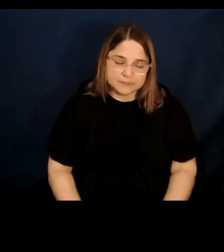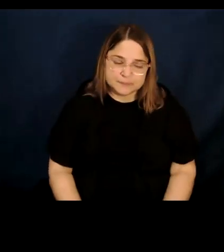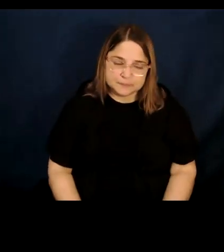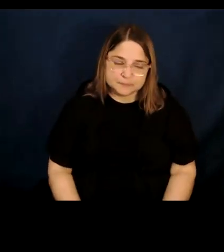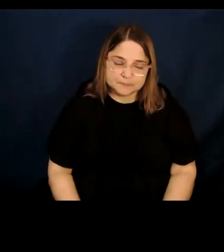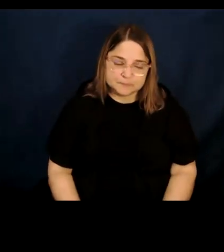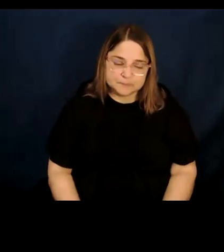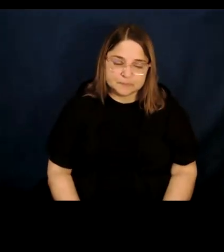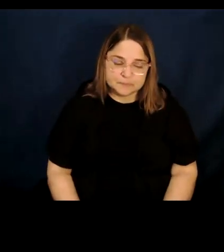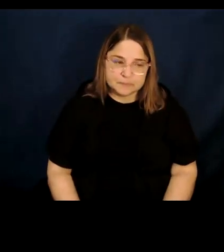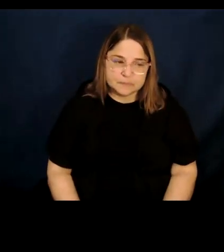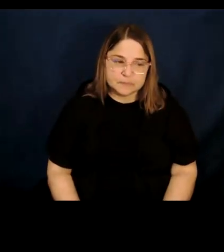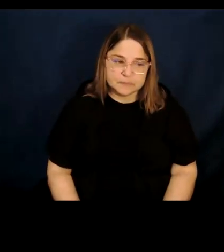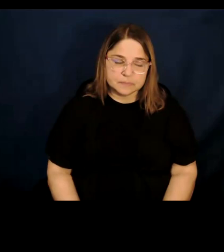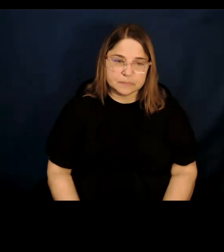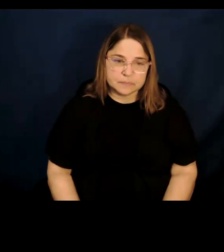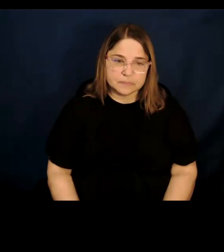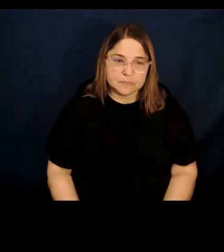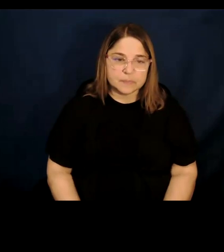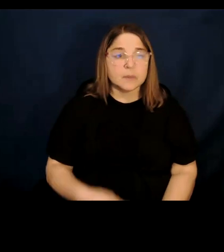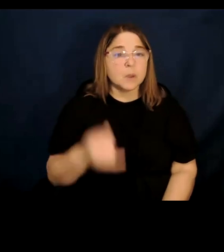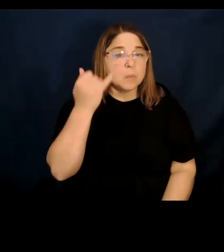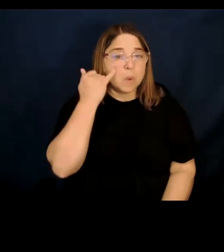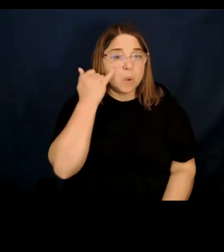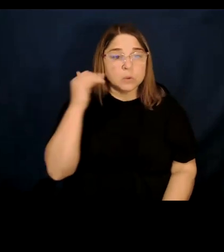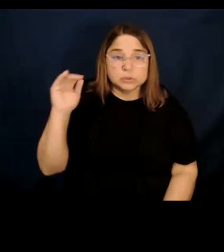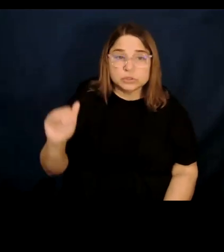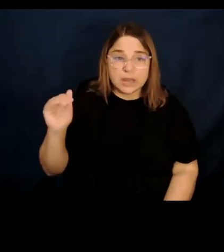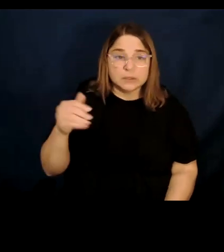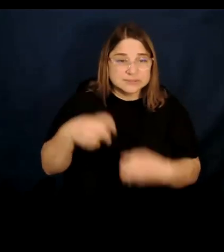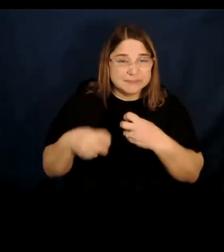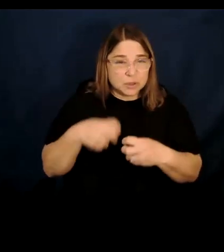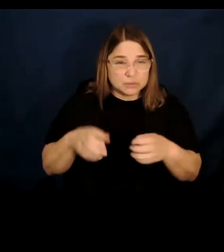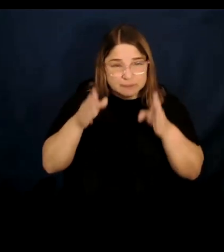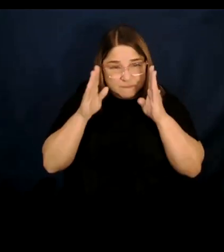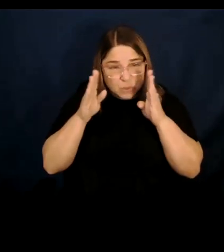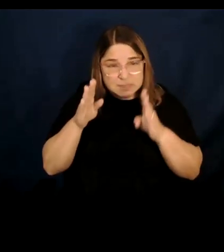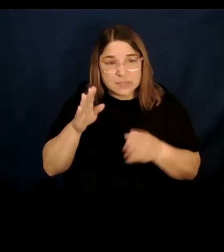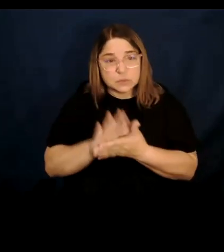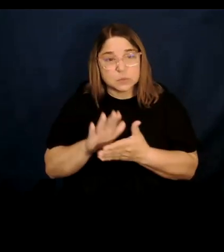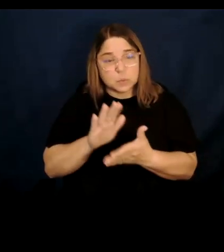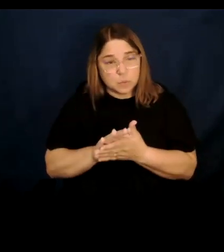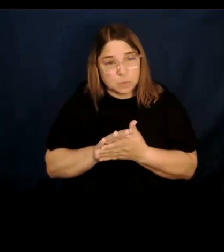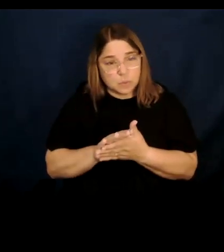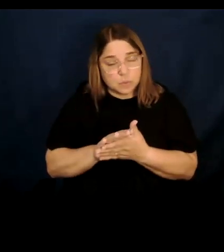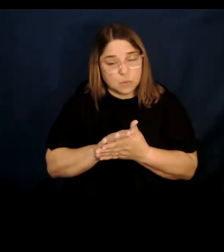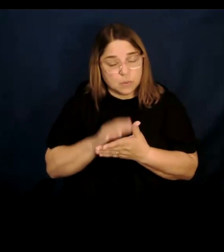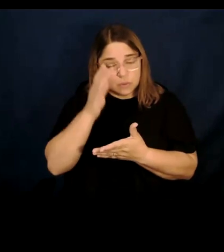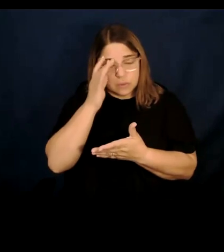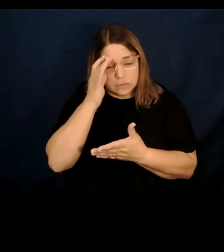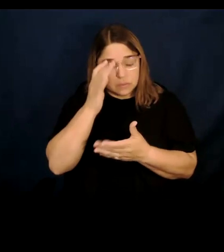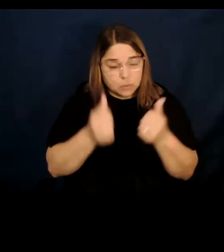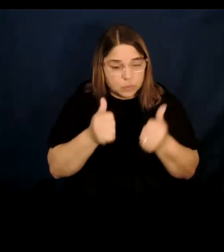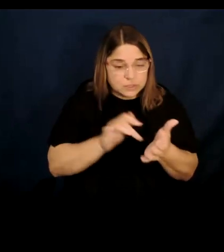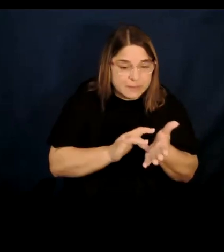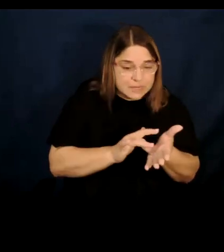If you're caring for a child having difficulty focusing or at school, knowing exactly what medications to choose if faced with attention